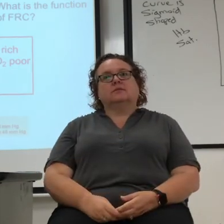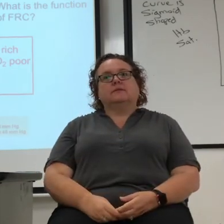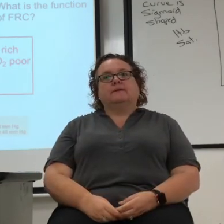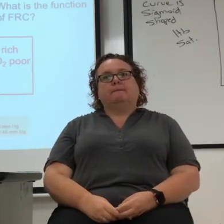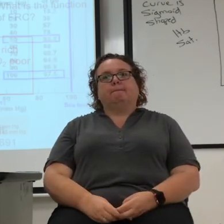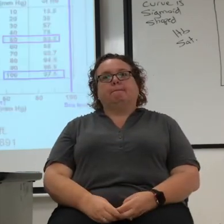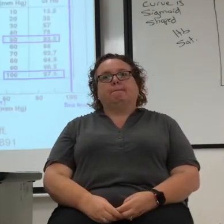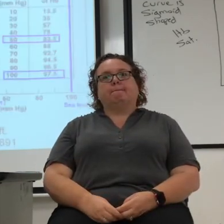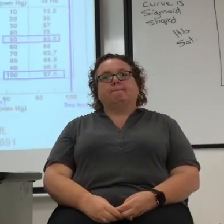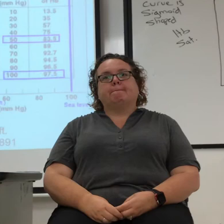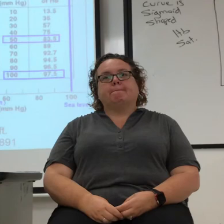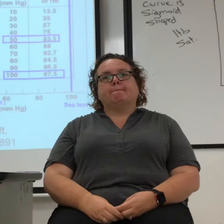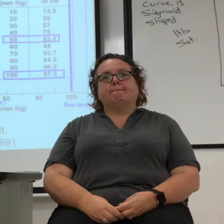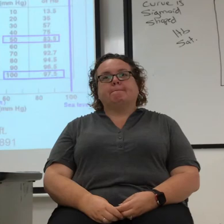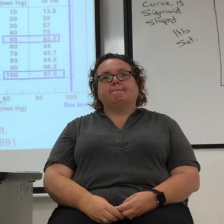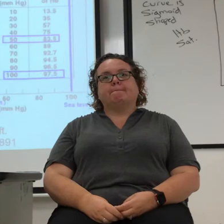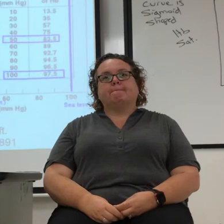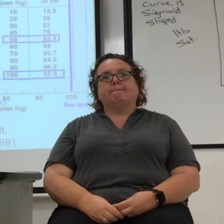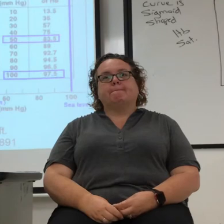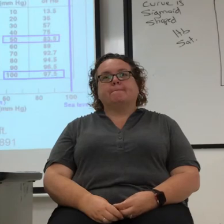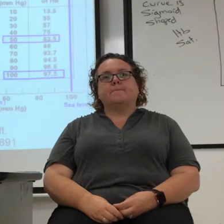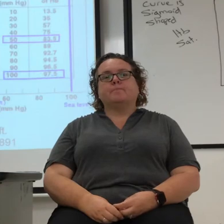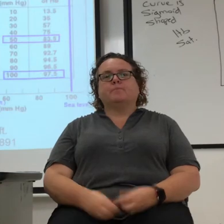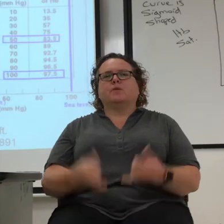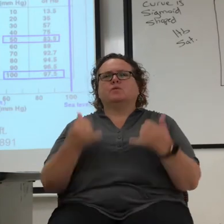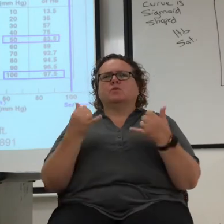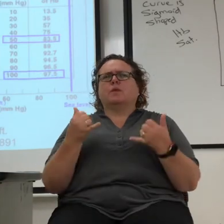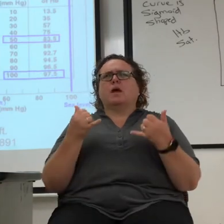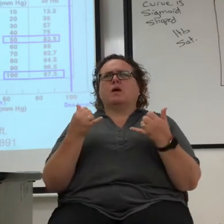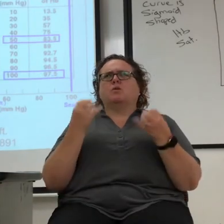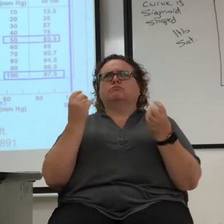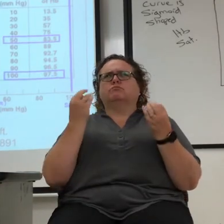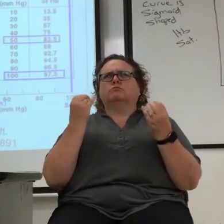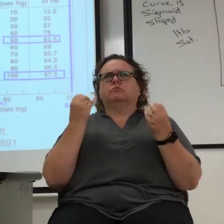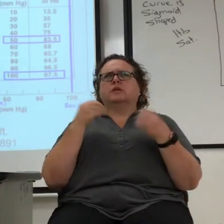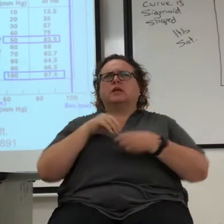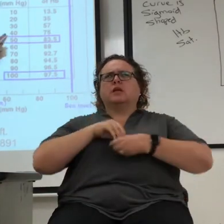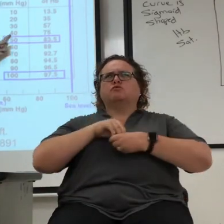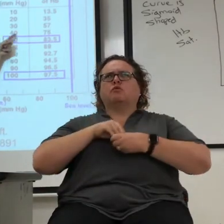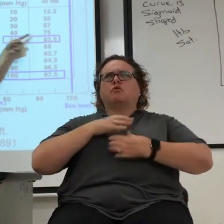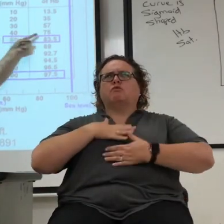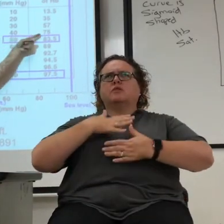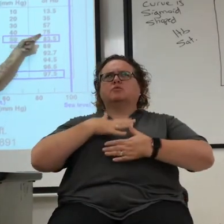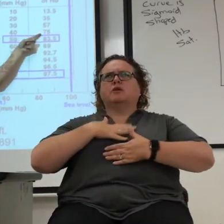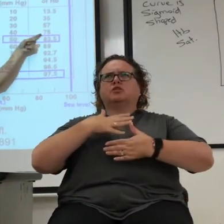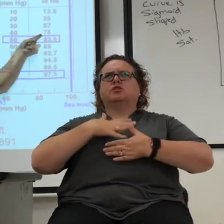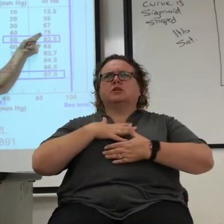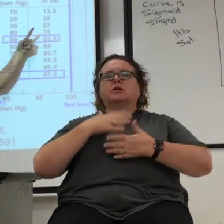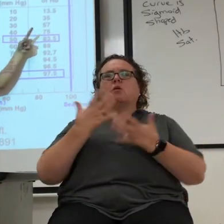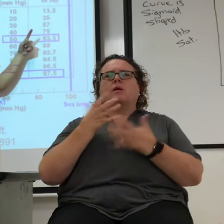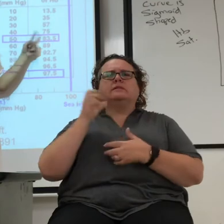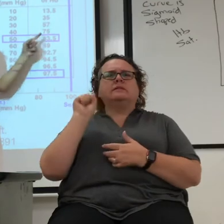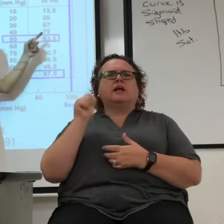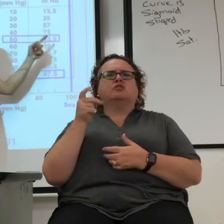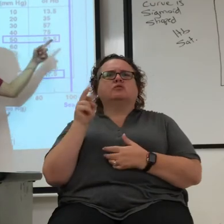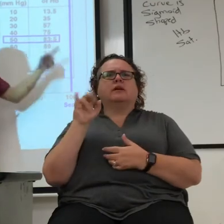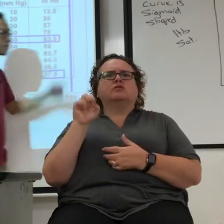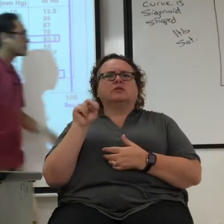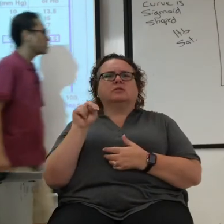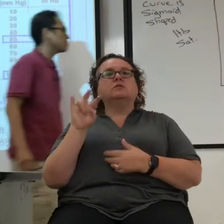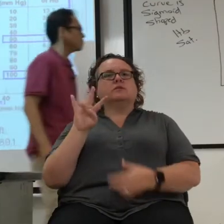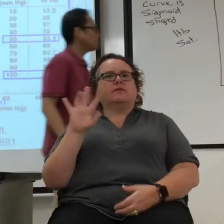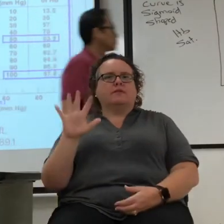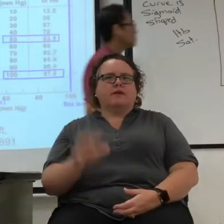Go back to this slide. So now you want to think internal respiration. So what's the saturation?